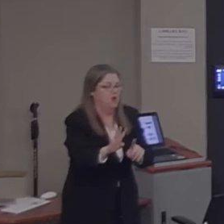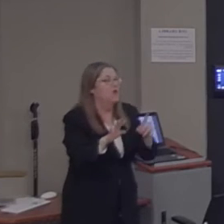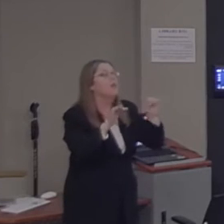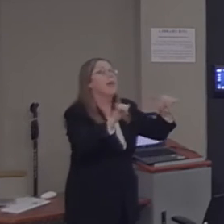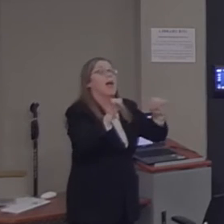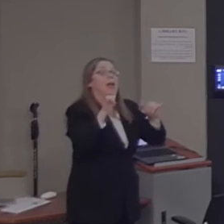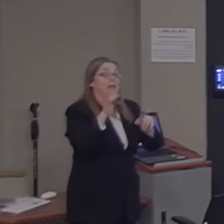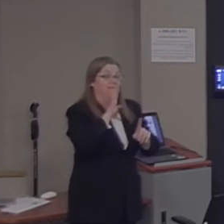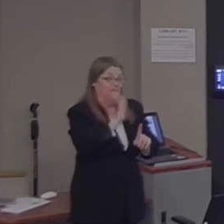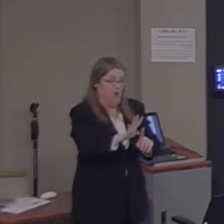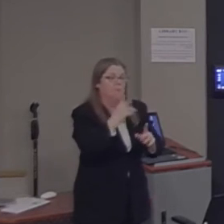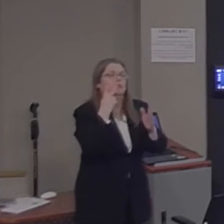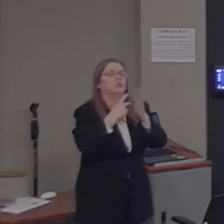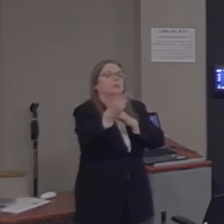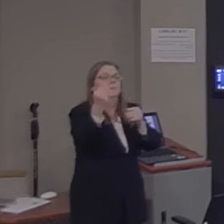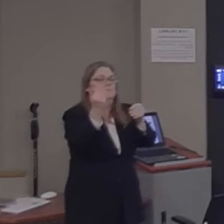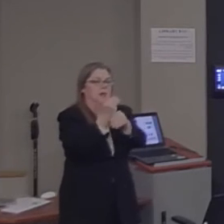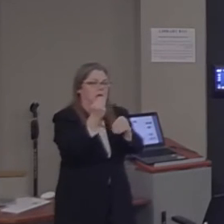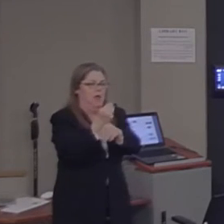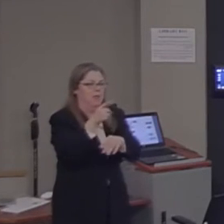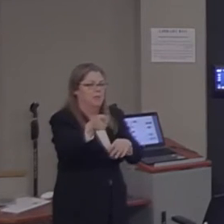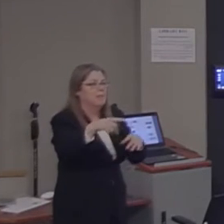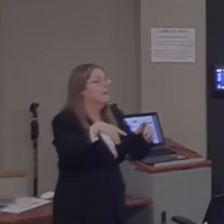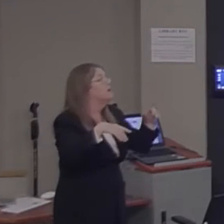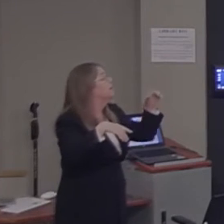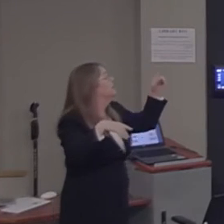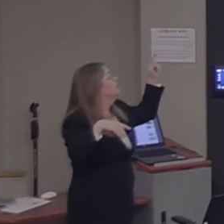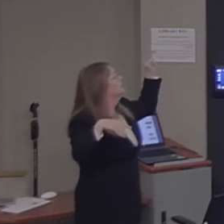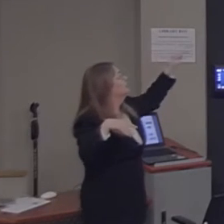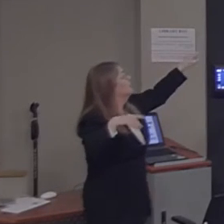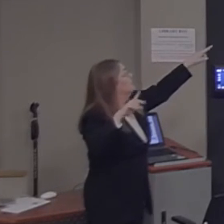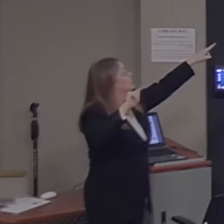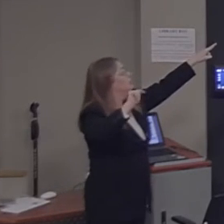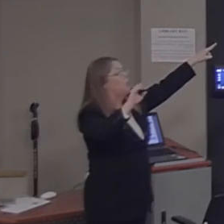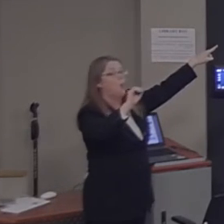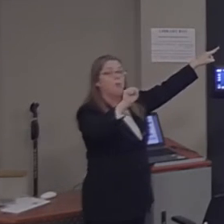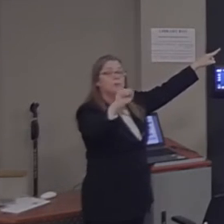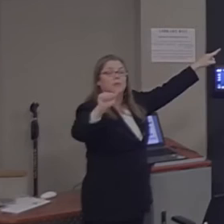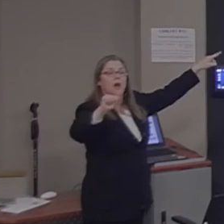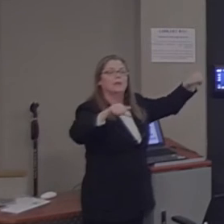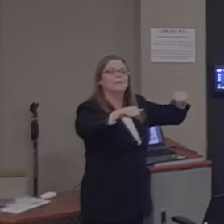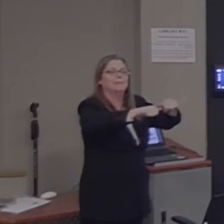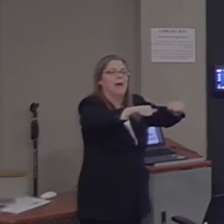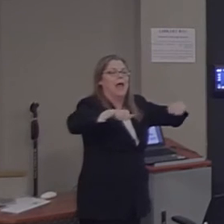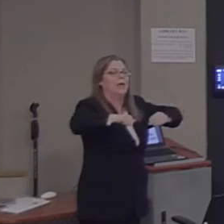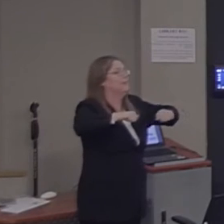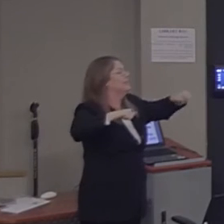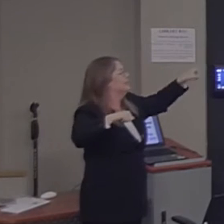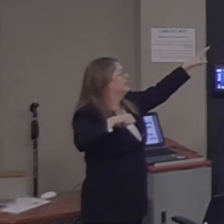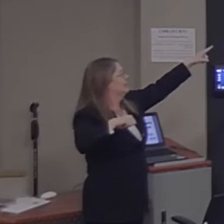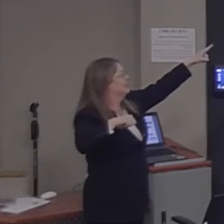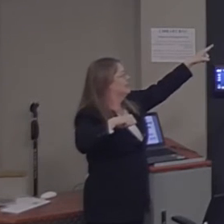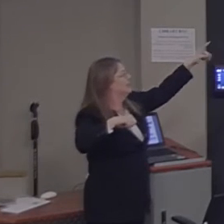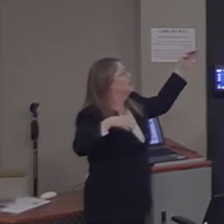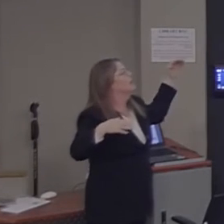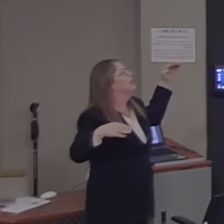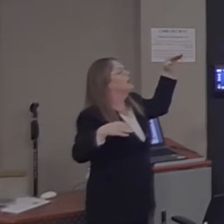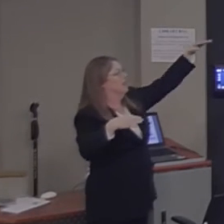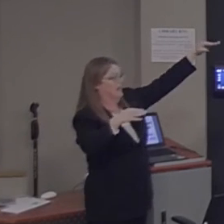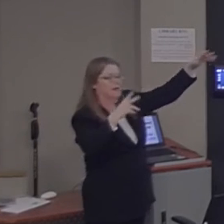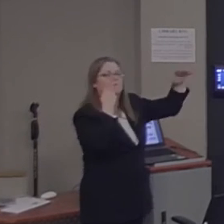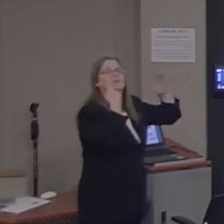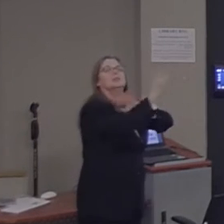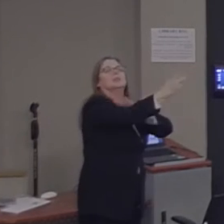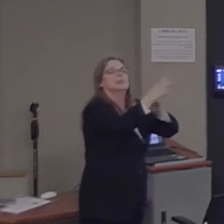math. Spatial, which is our test, TOSA, the test of spatial assembly, predicts spatial,